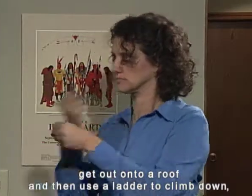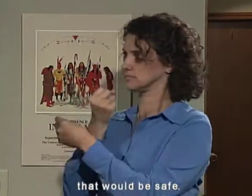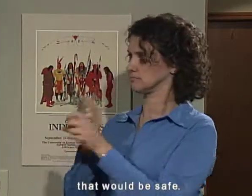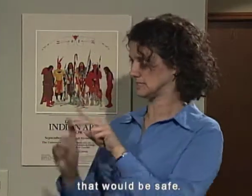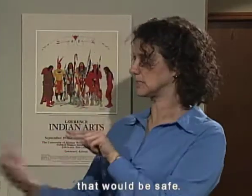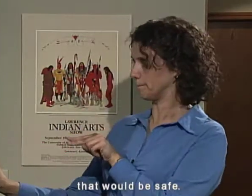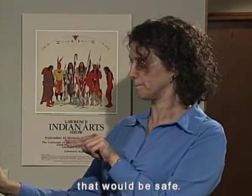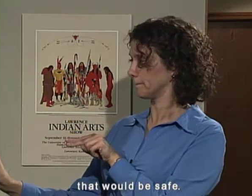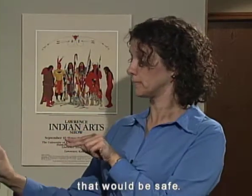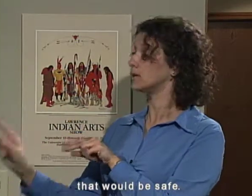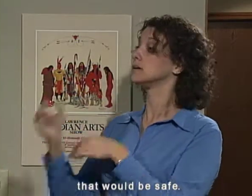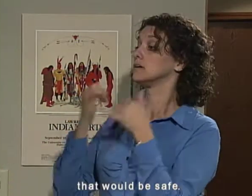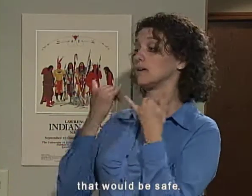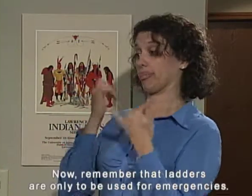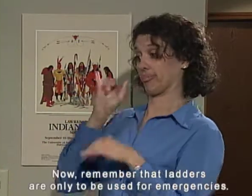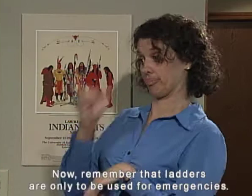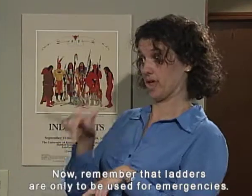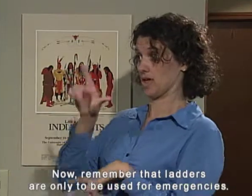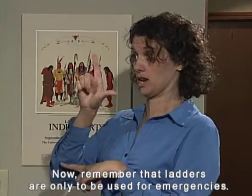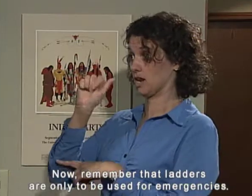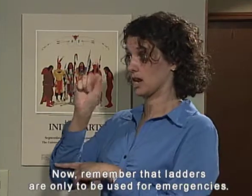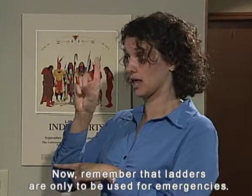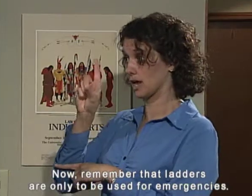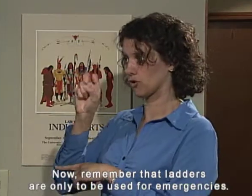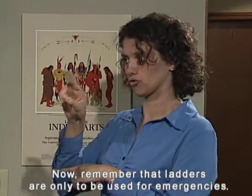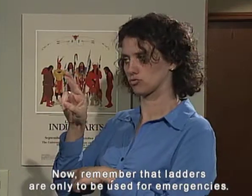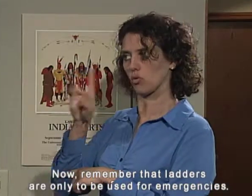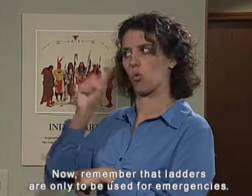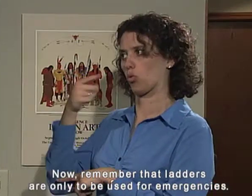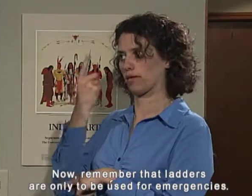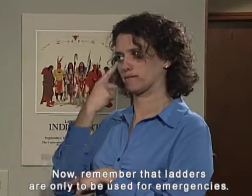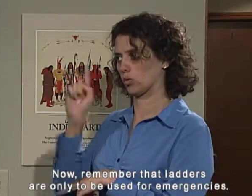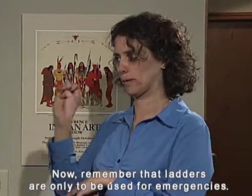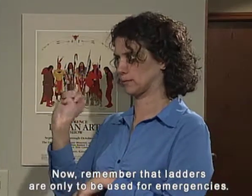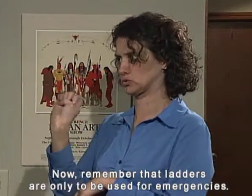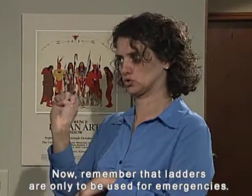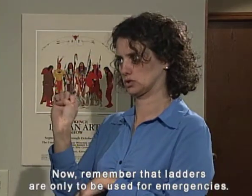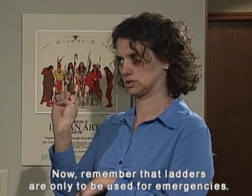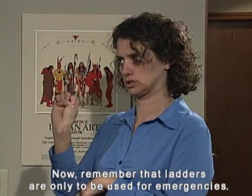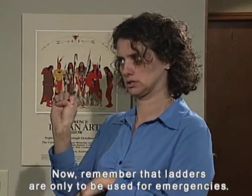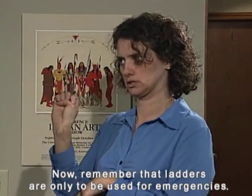that would be safe. Now remember that ladders are only to be used for emergencies.